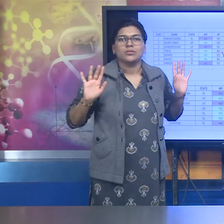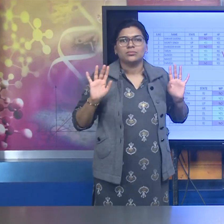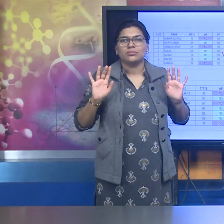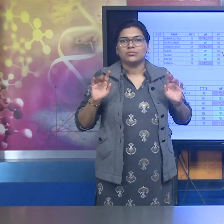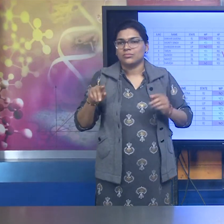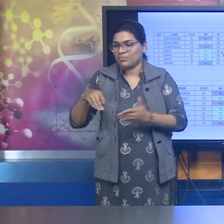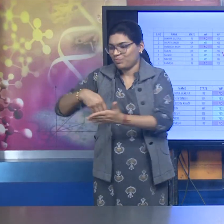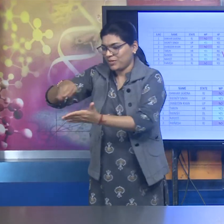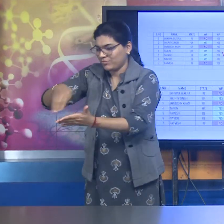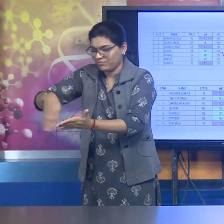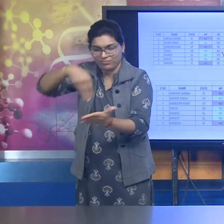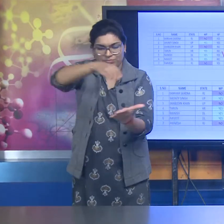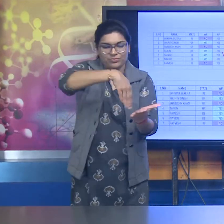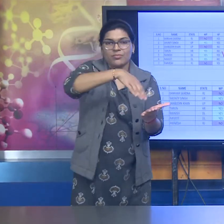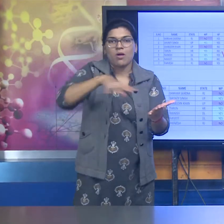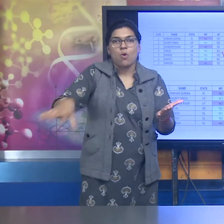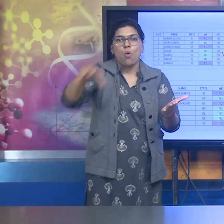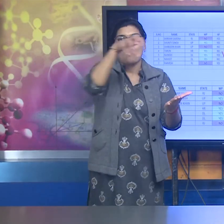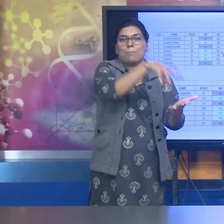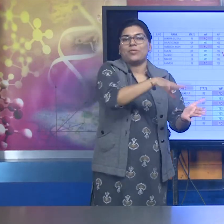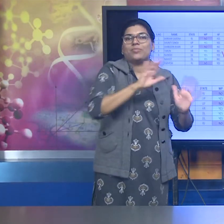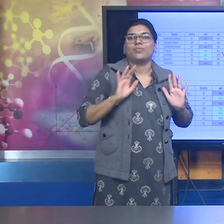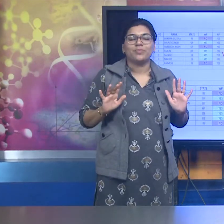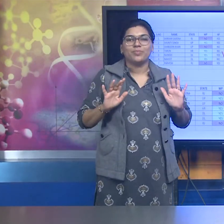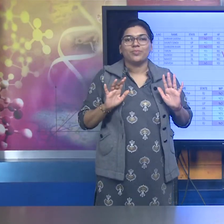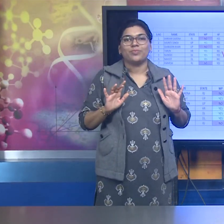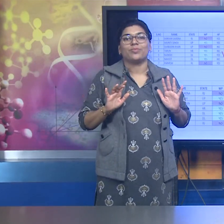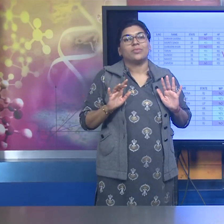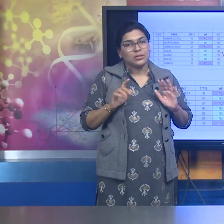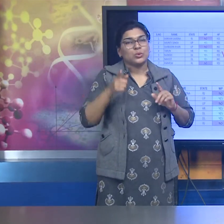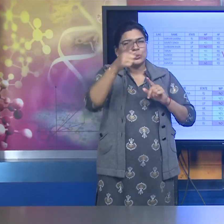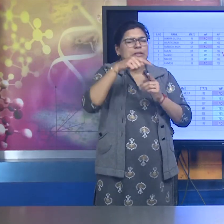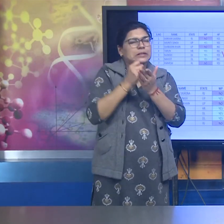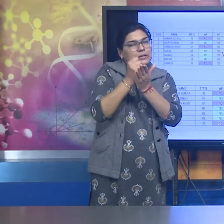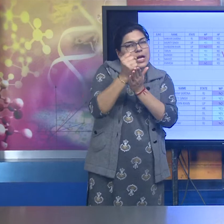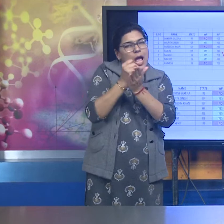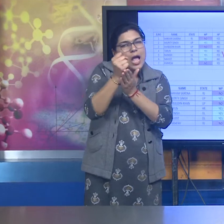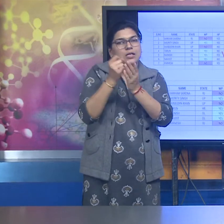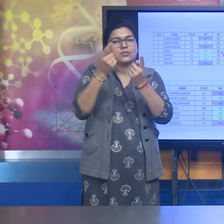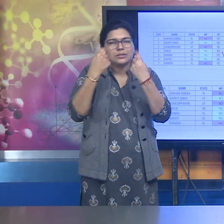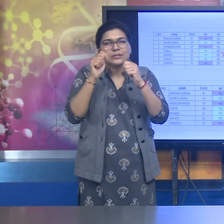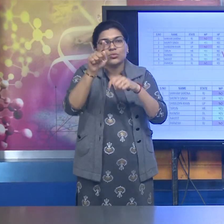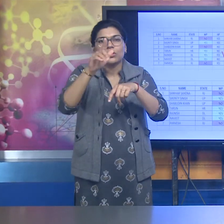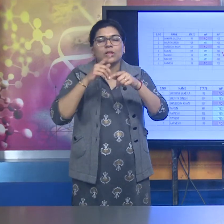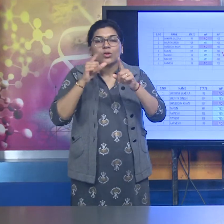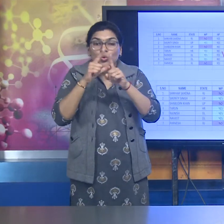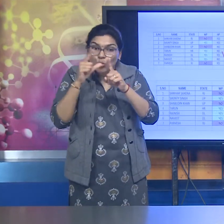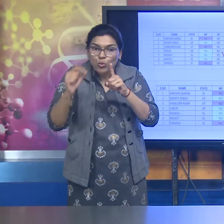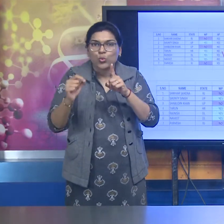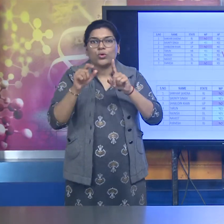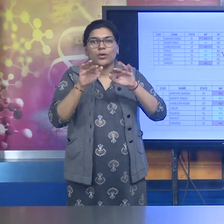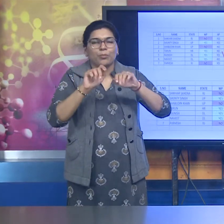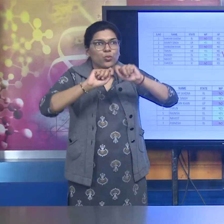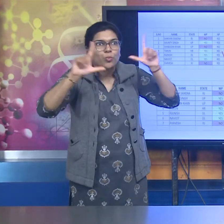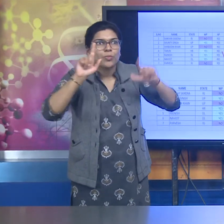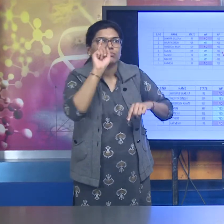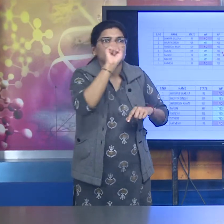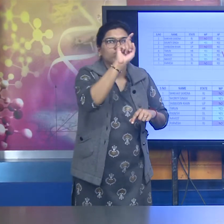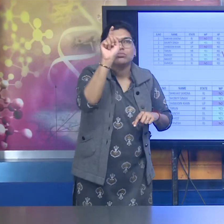easily choose one time from here to there. You all do a practice by yourself